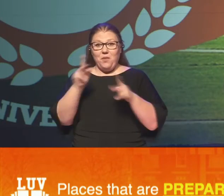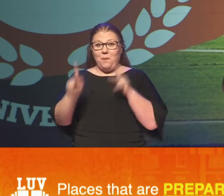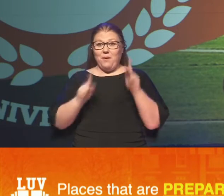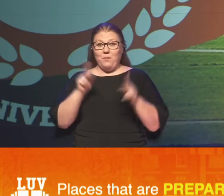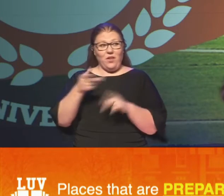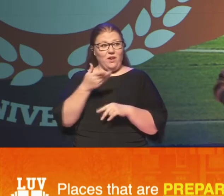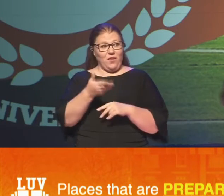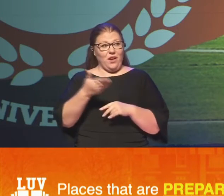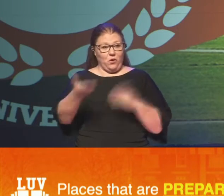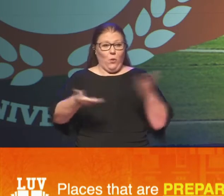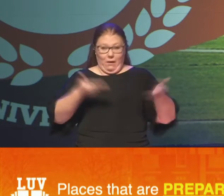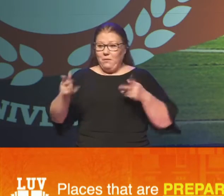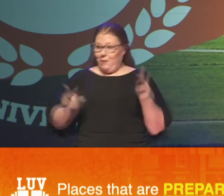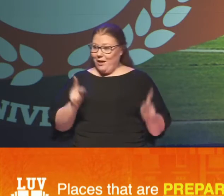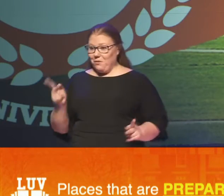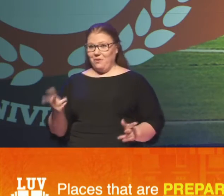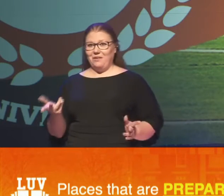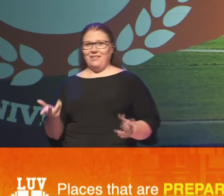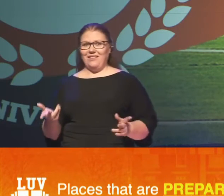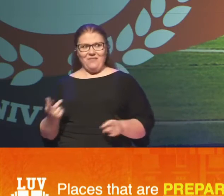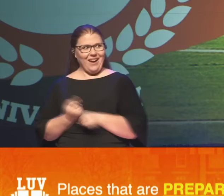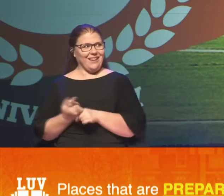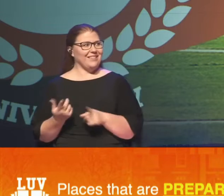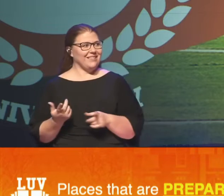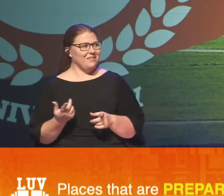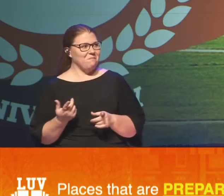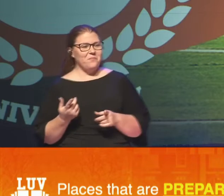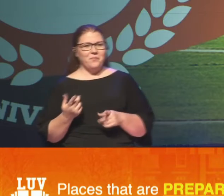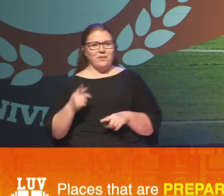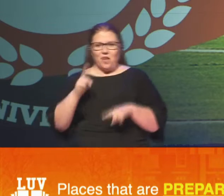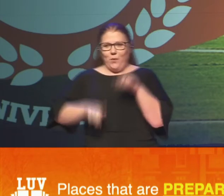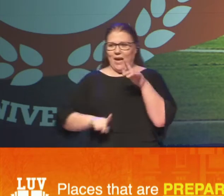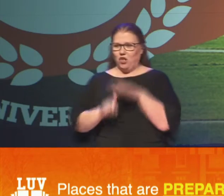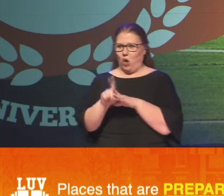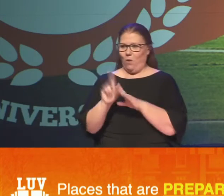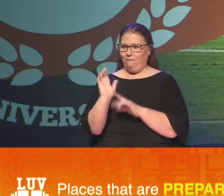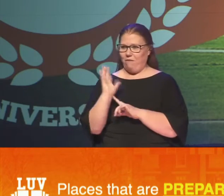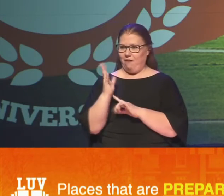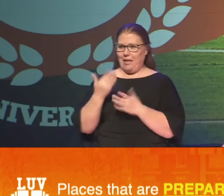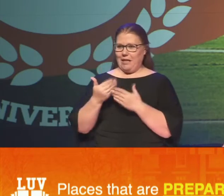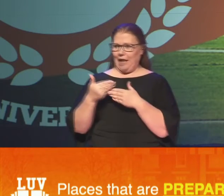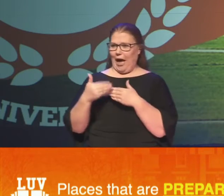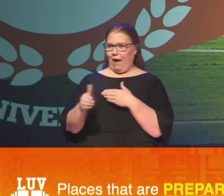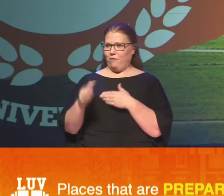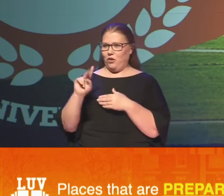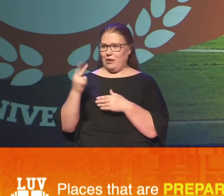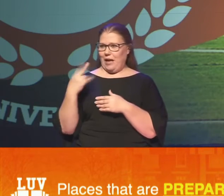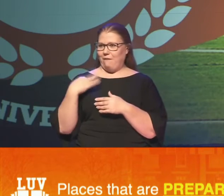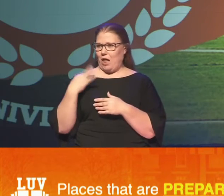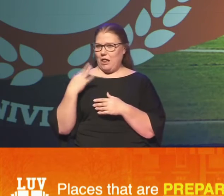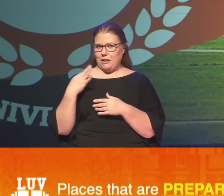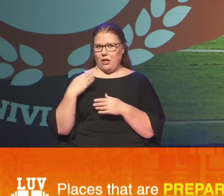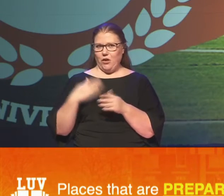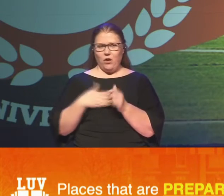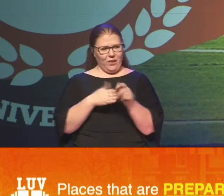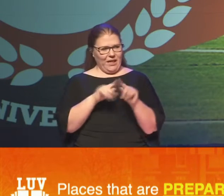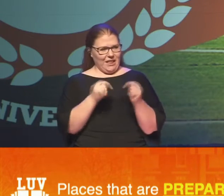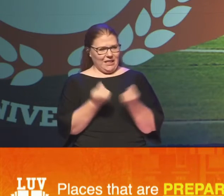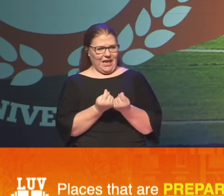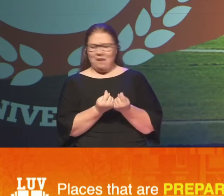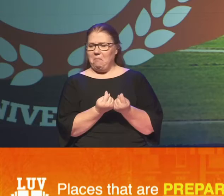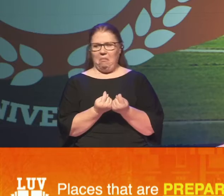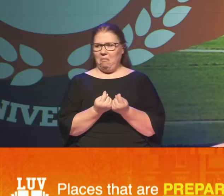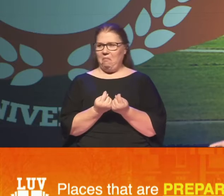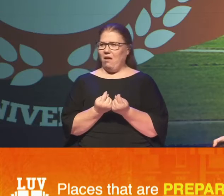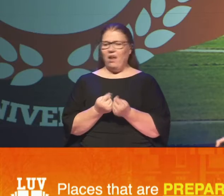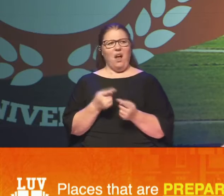that are there to welcome the people, right? You can't show up 5 minutes after your second volunteer. You're leading a team.